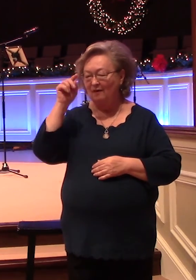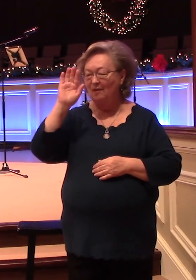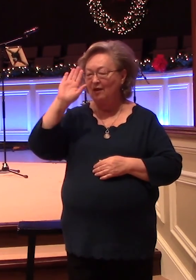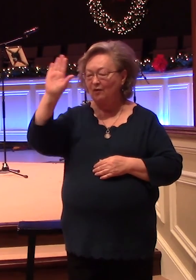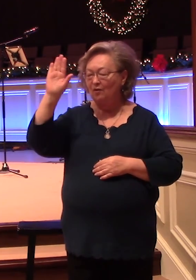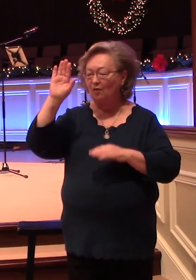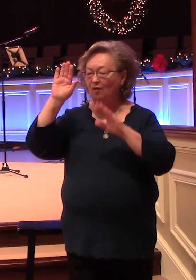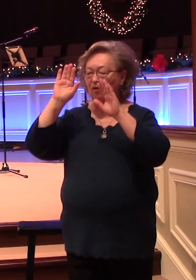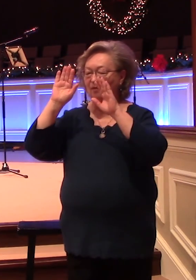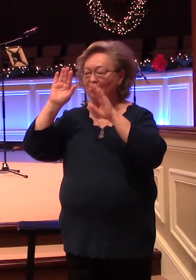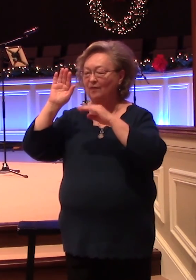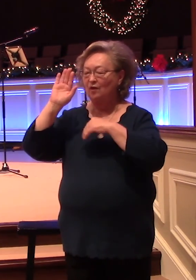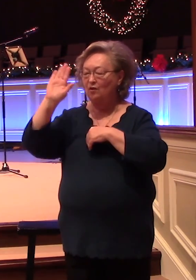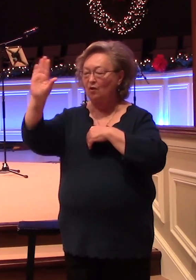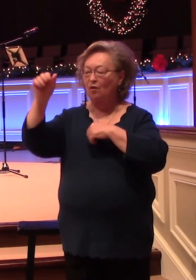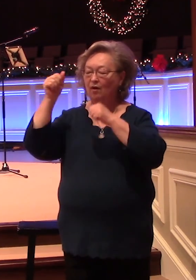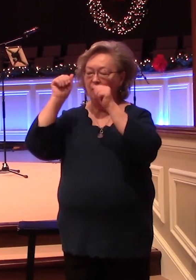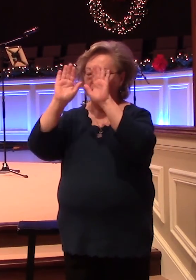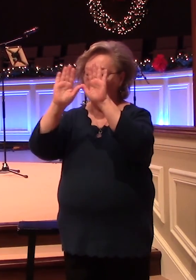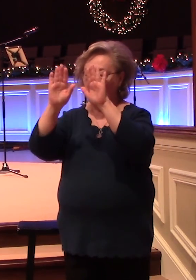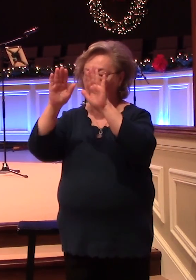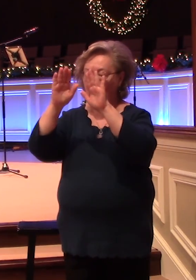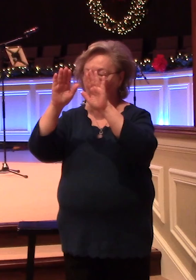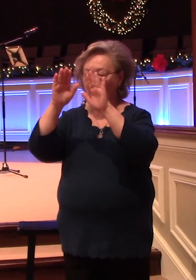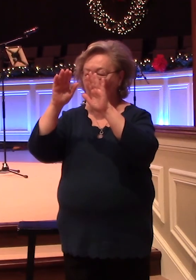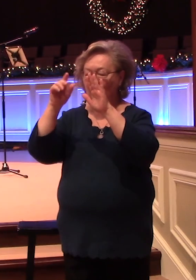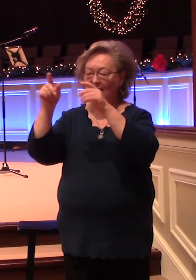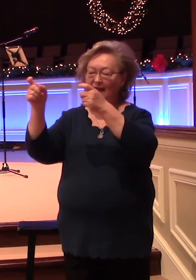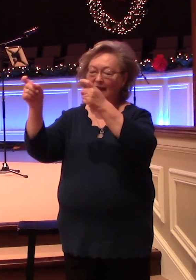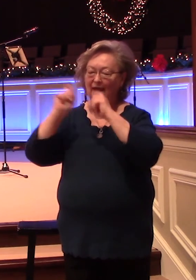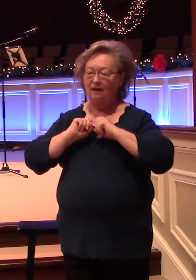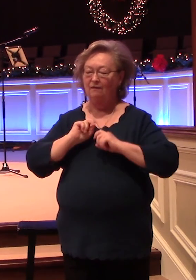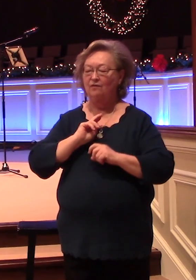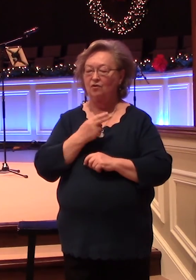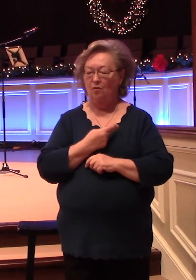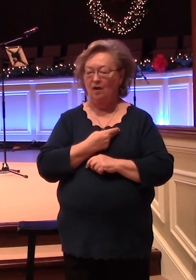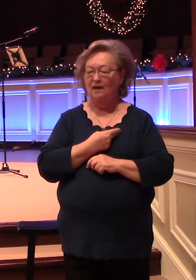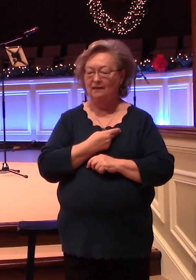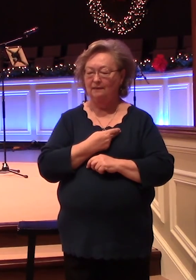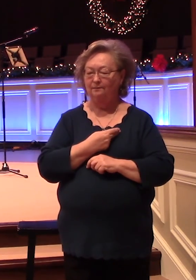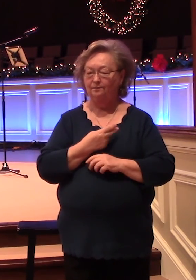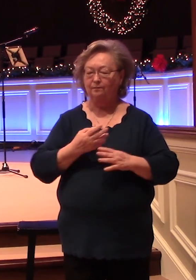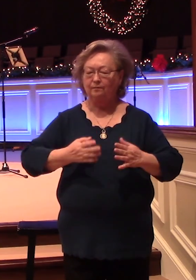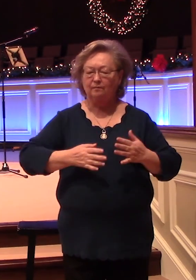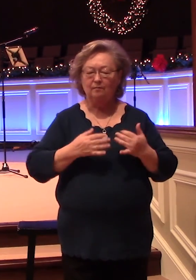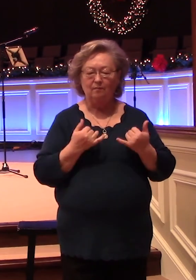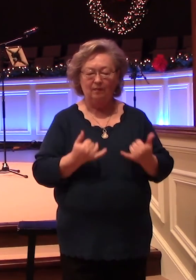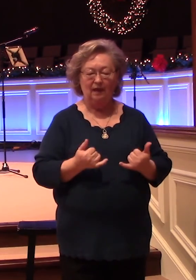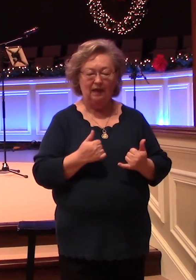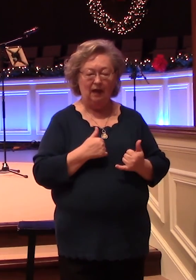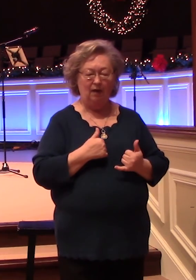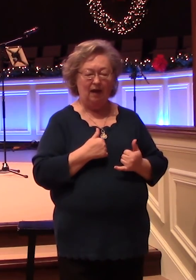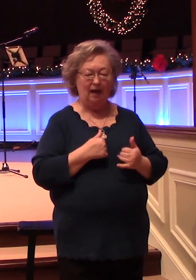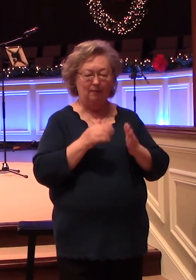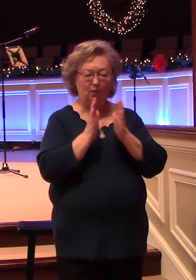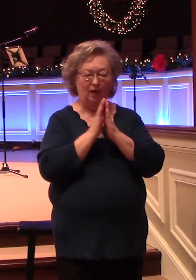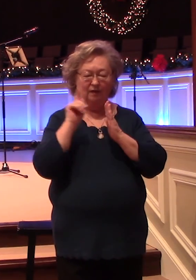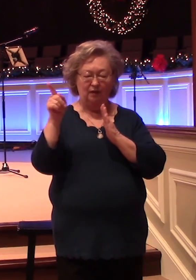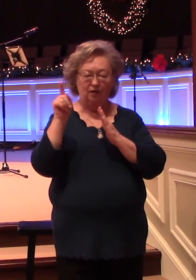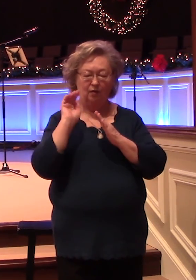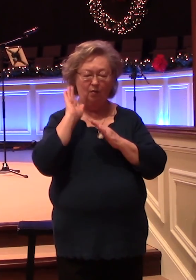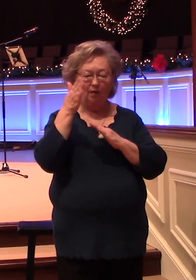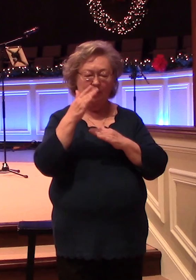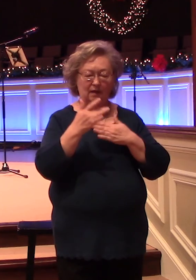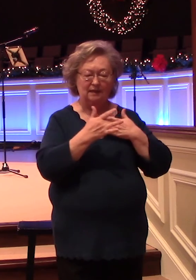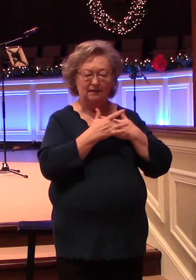to sing back to you all that's worthy of you. And now, Lord, I pray that you would direct our hearts, each and every believer